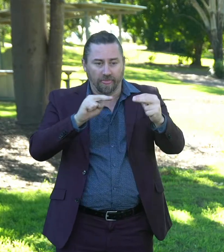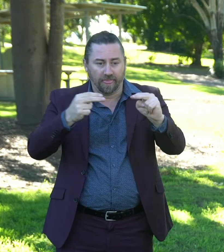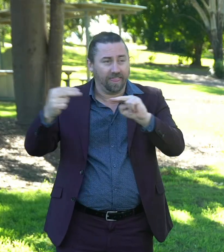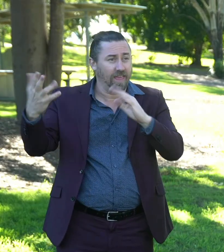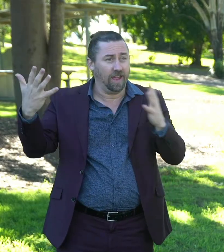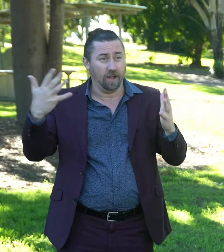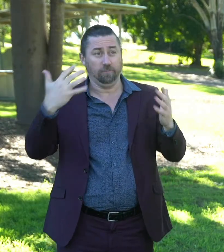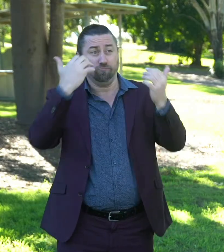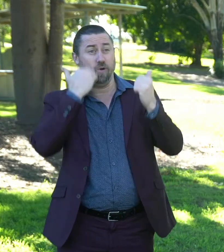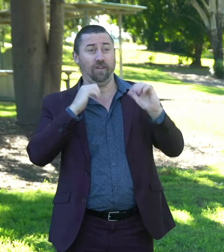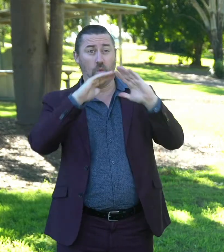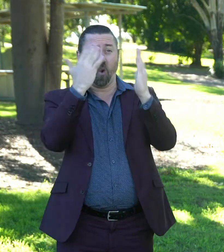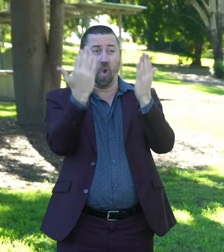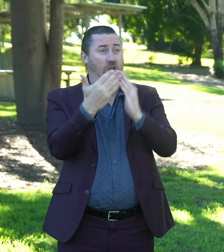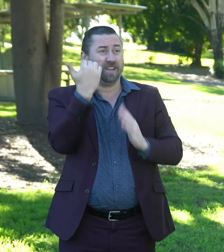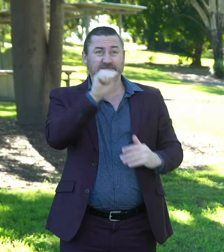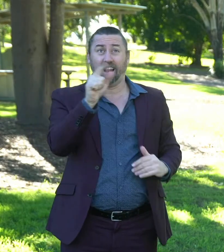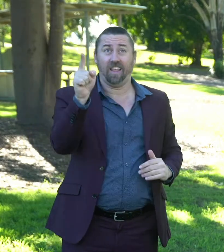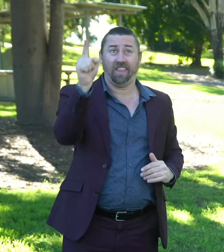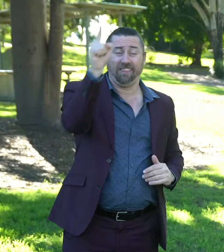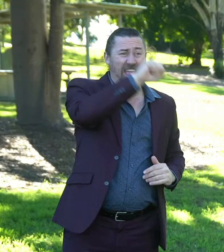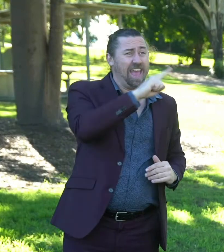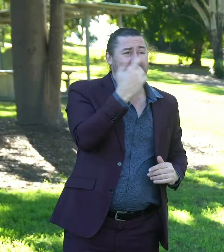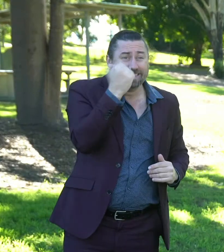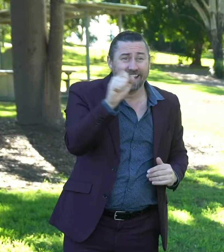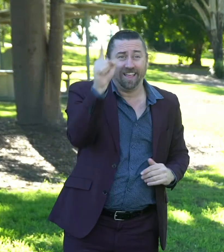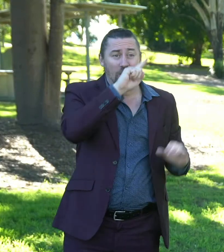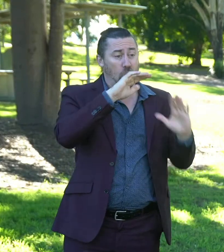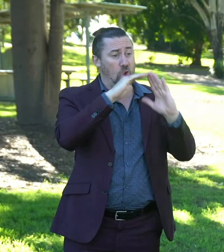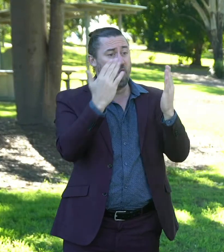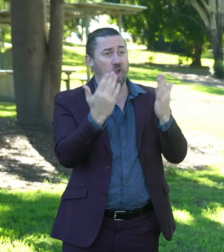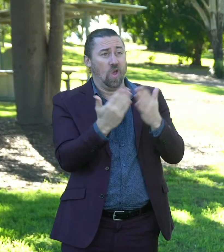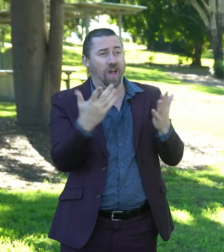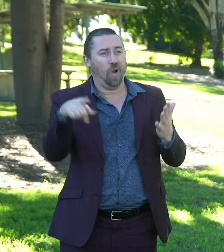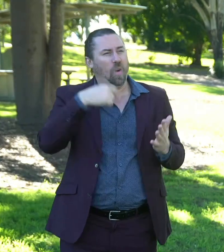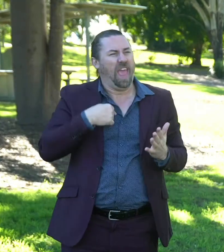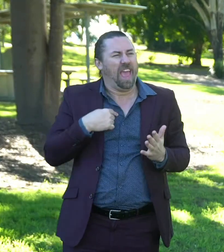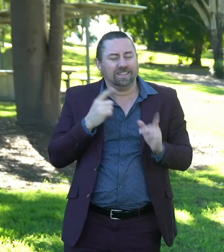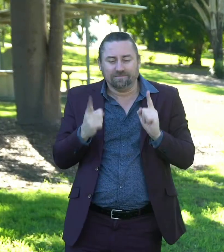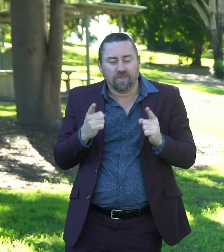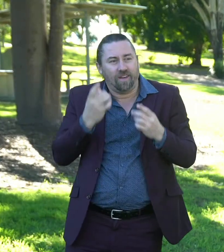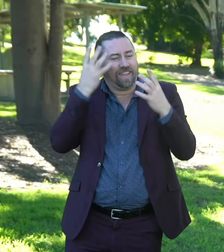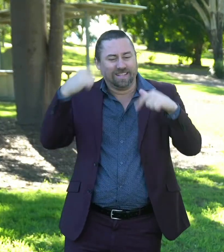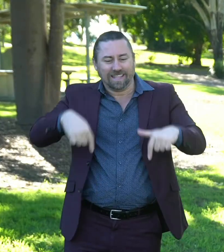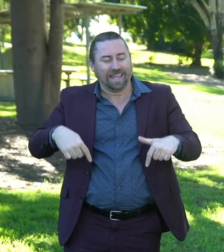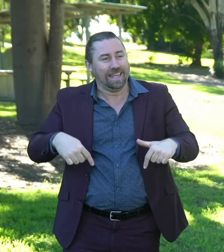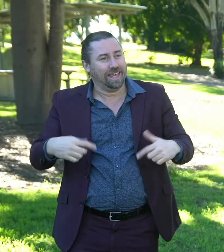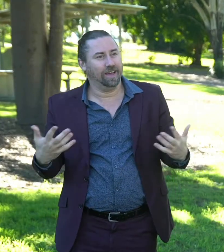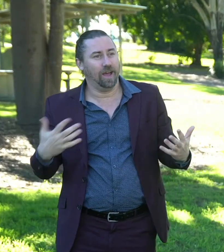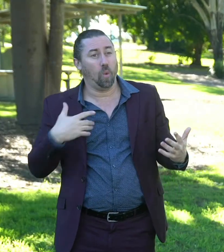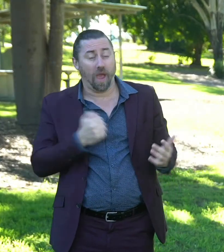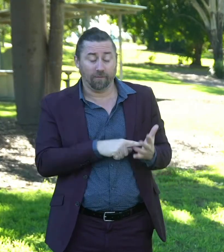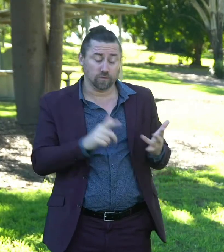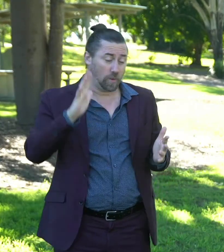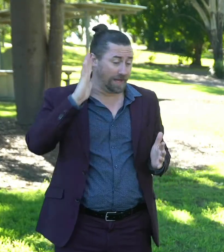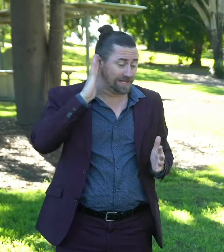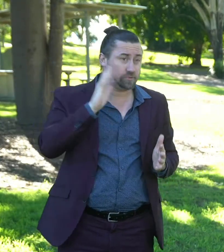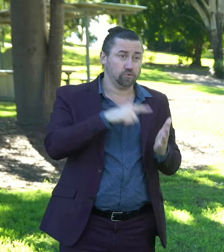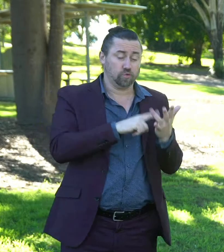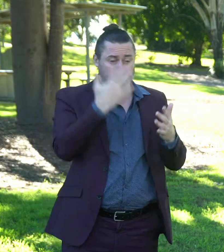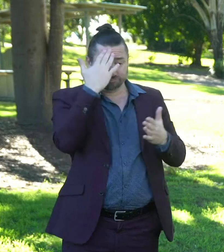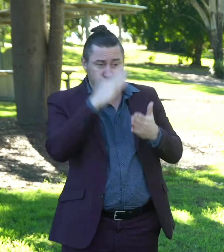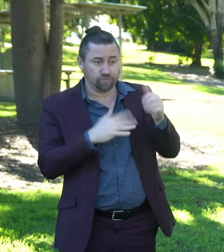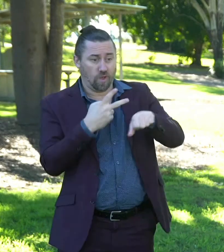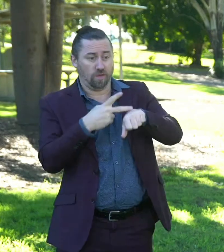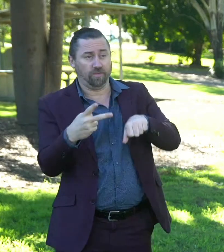pandemic, as I've been saying, day in, day out, and we have to listen to the health advice. So, and I thank Queenslanders,